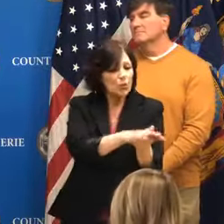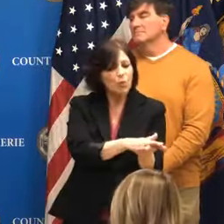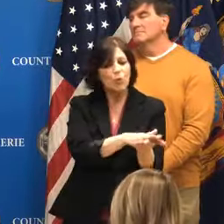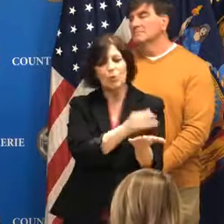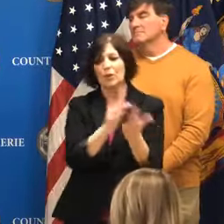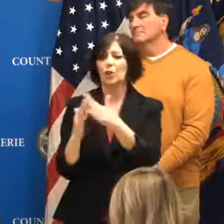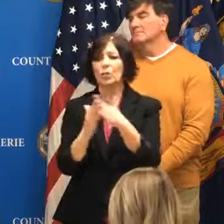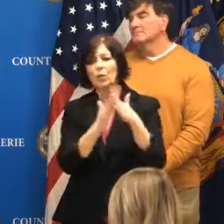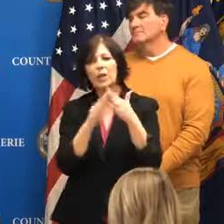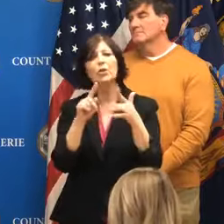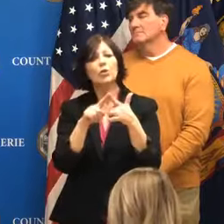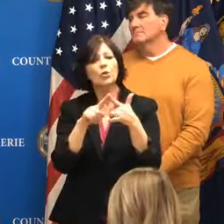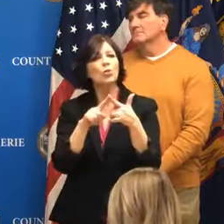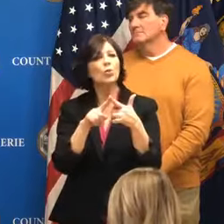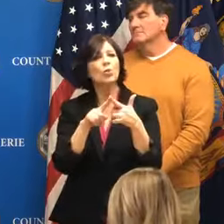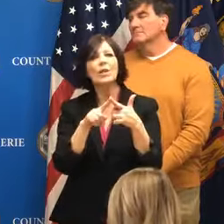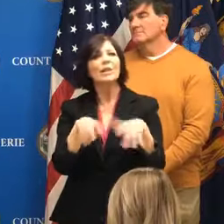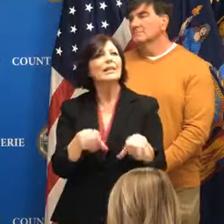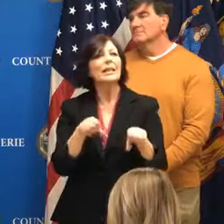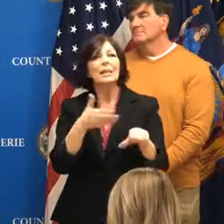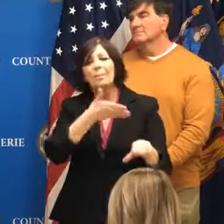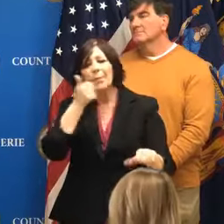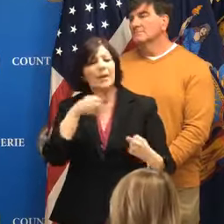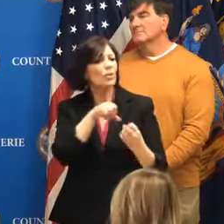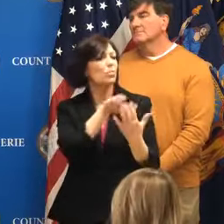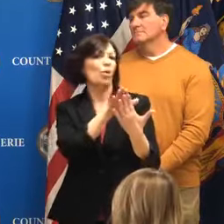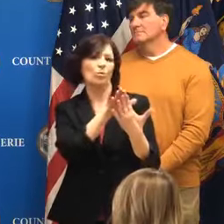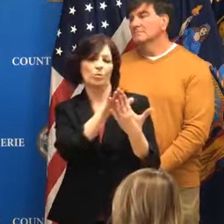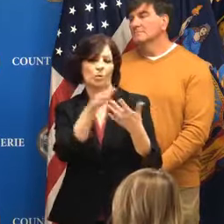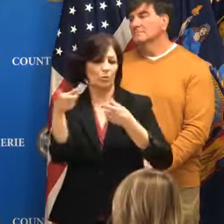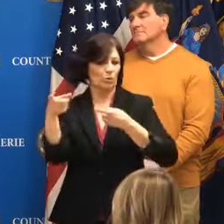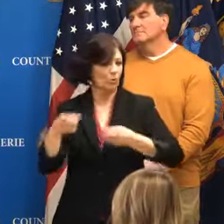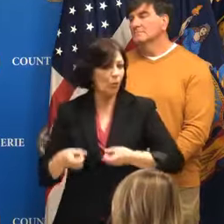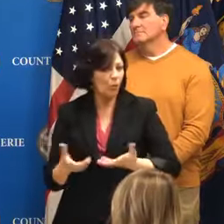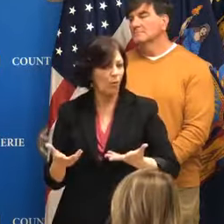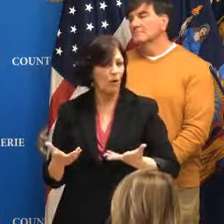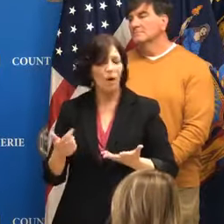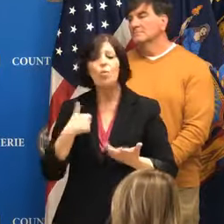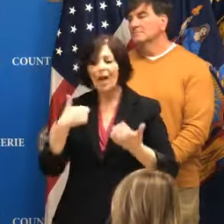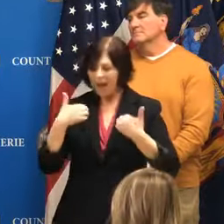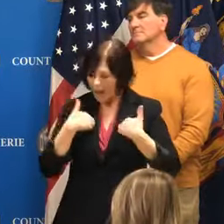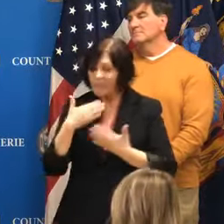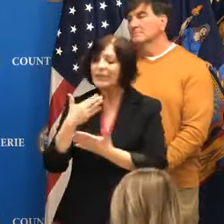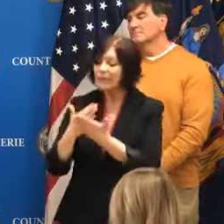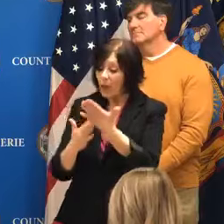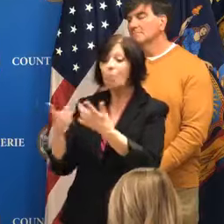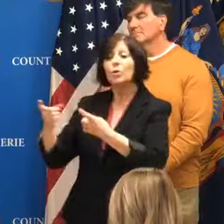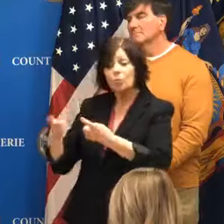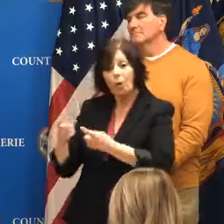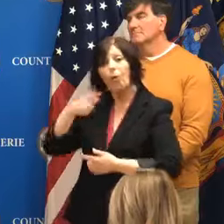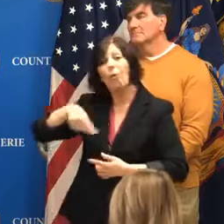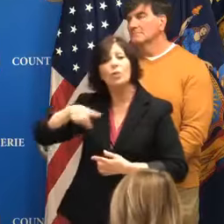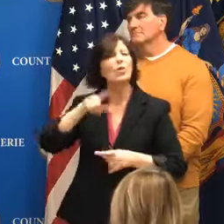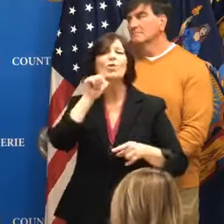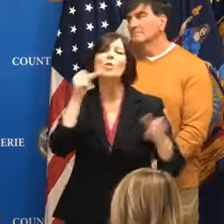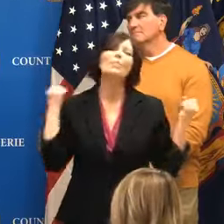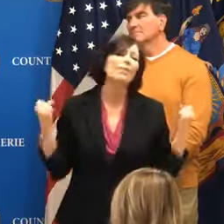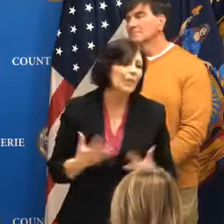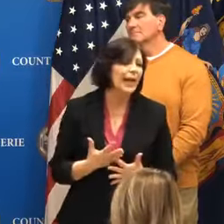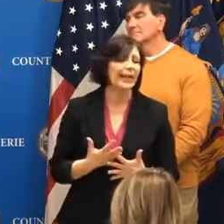the community to take the best approach to try to have some control over this. And we do have some control, and that's why people can't be